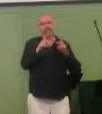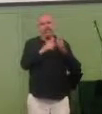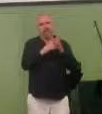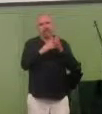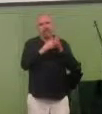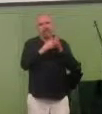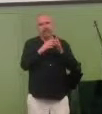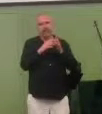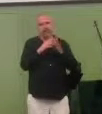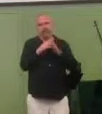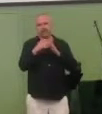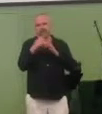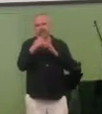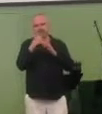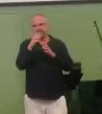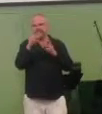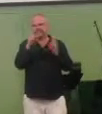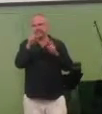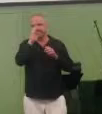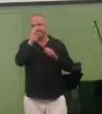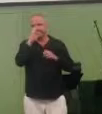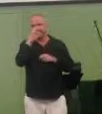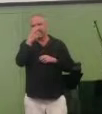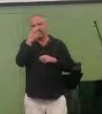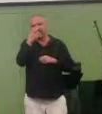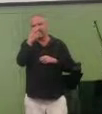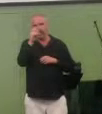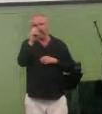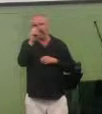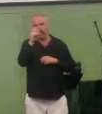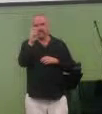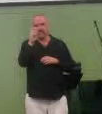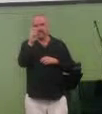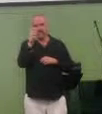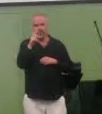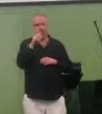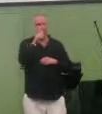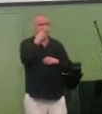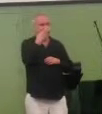otherwise mainly heterosexual. He was named after Lou Reed.